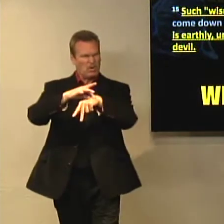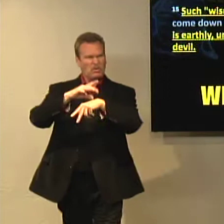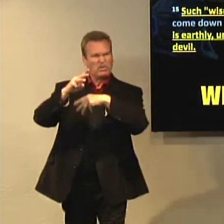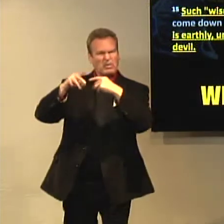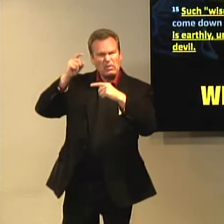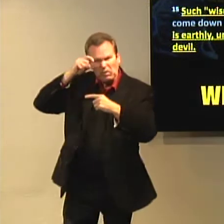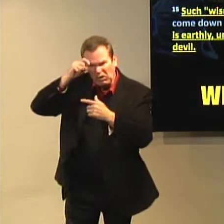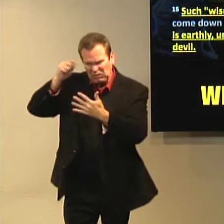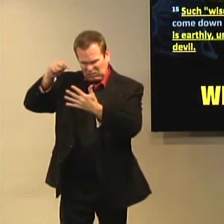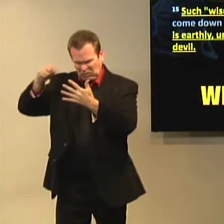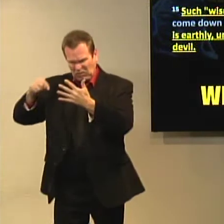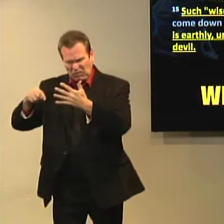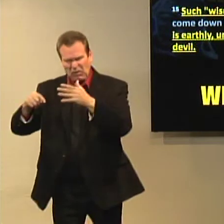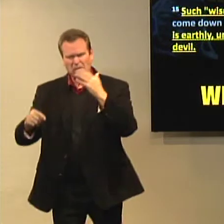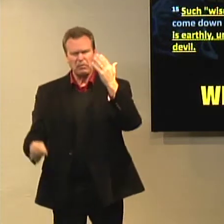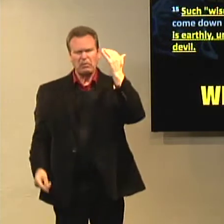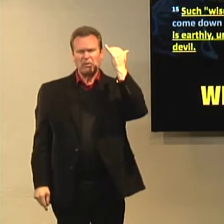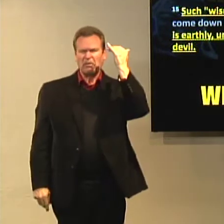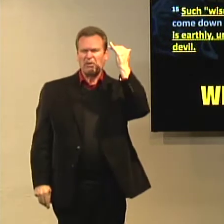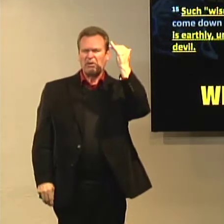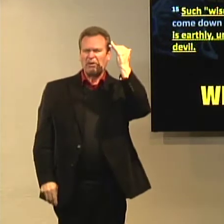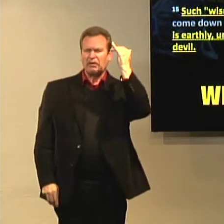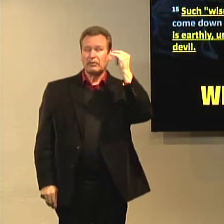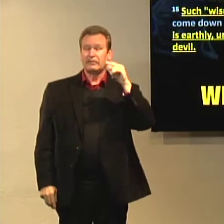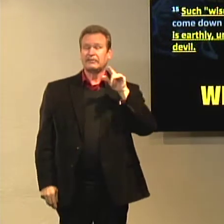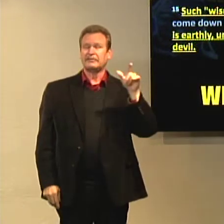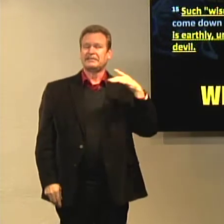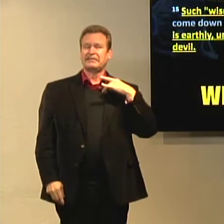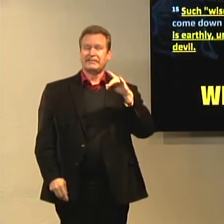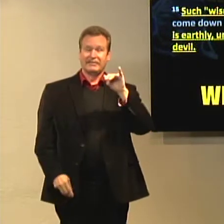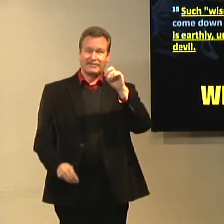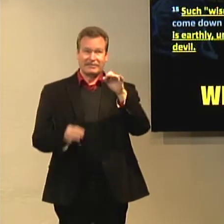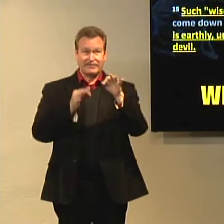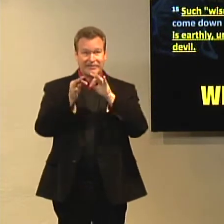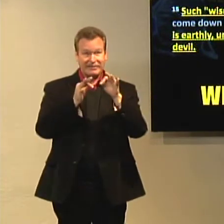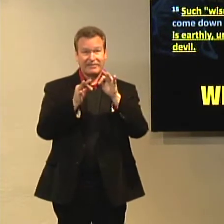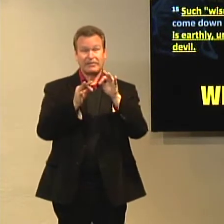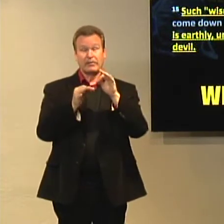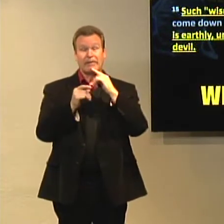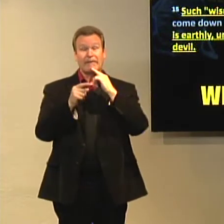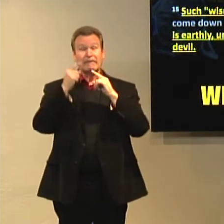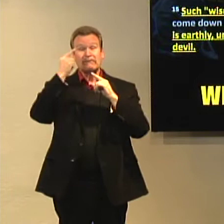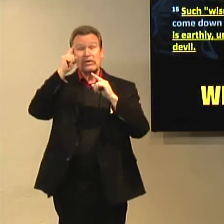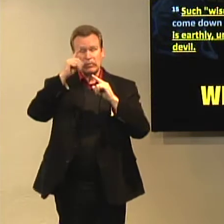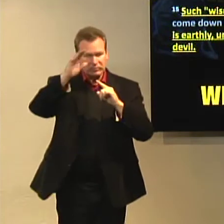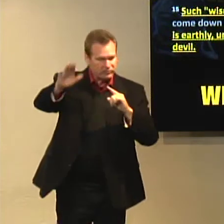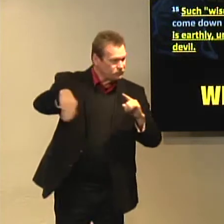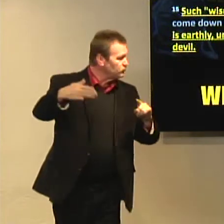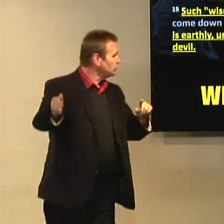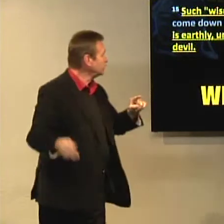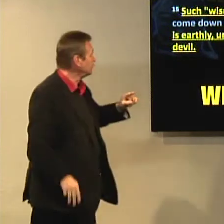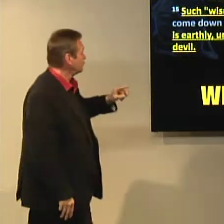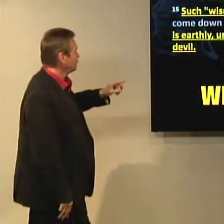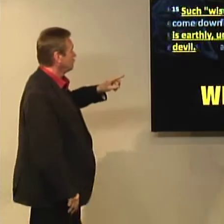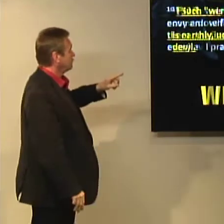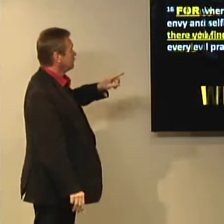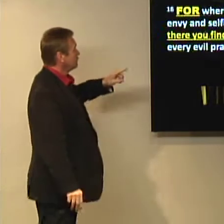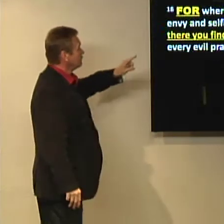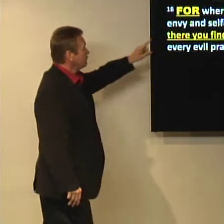So thinking of all of these things, these different things, why? Why would it be considered so? And James is going to explain it further